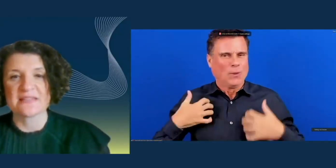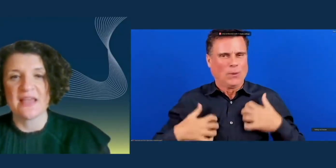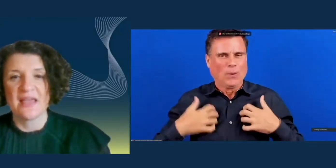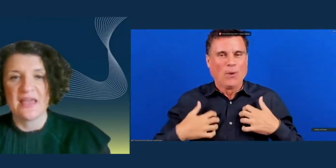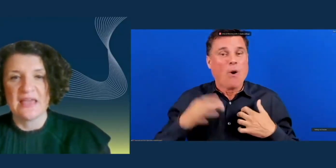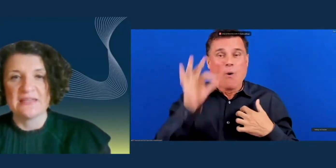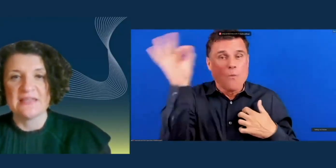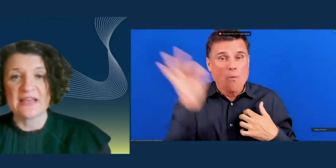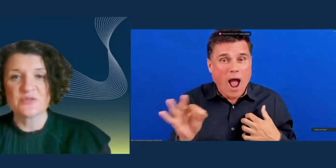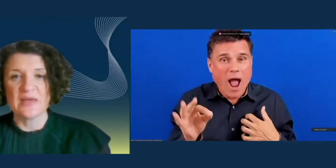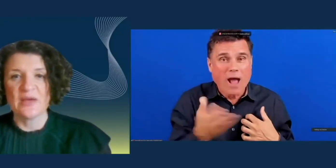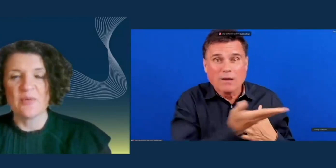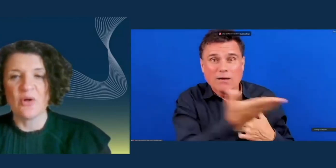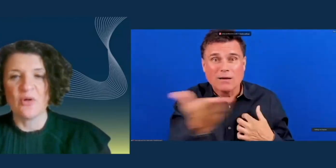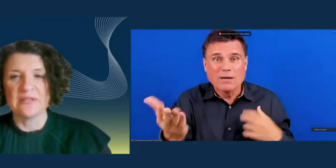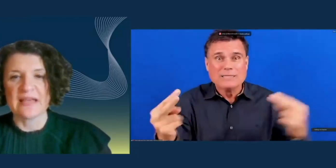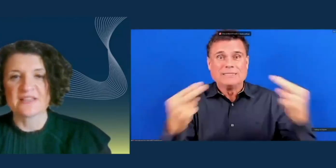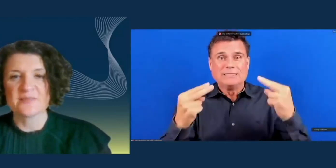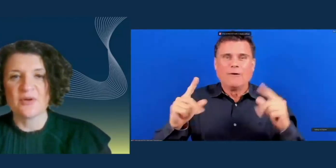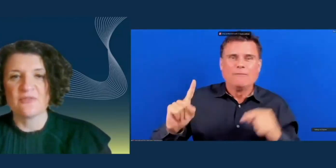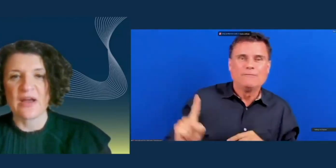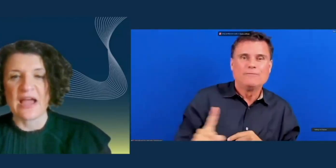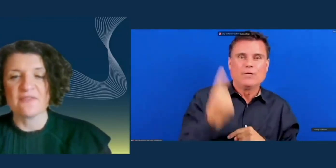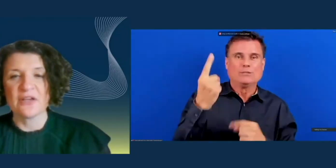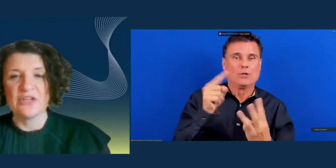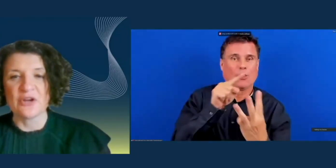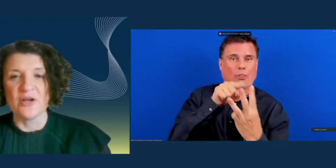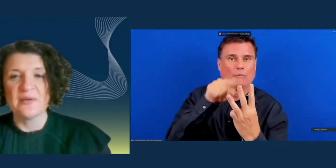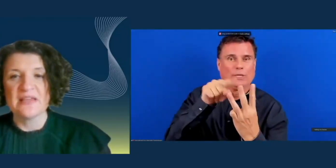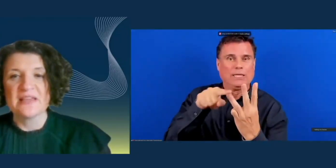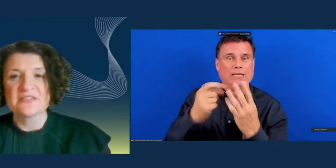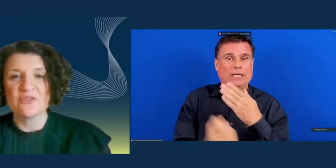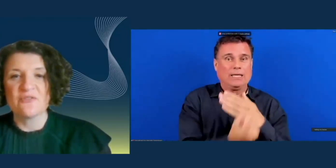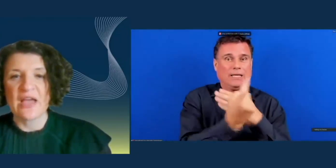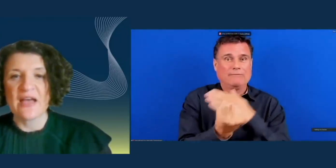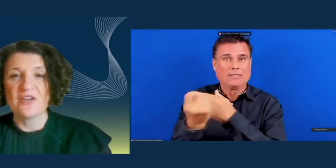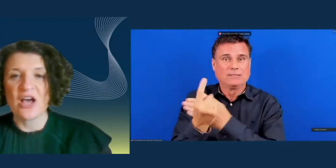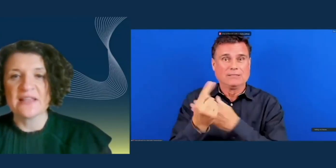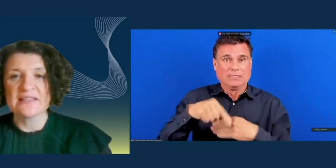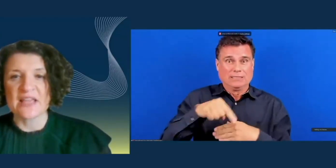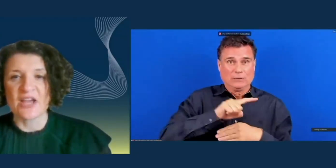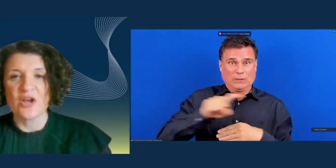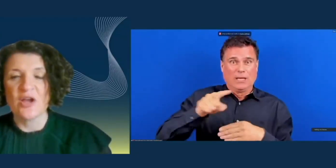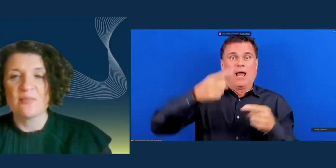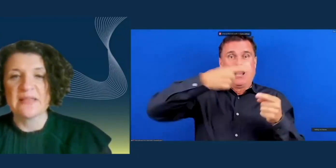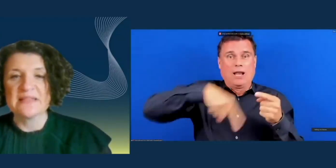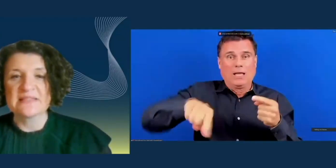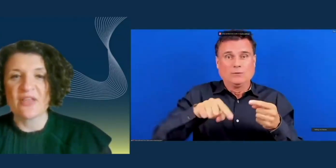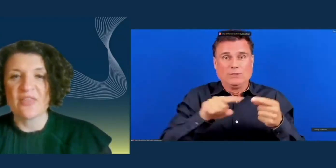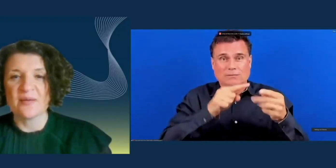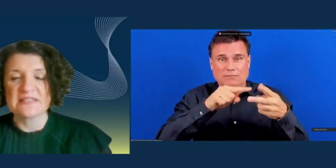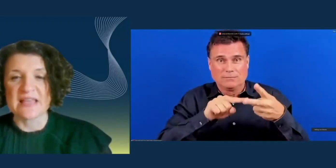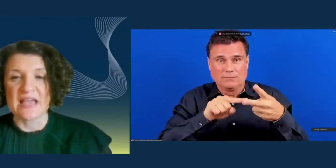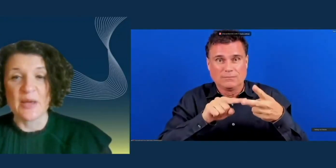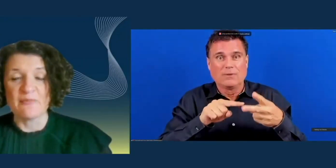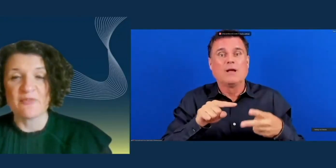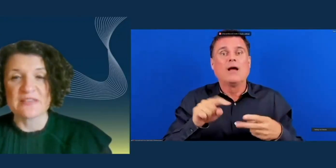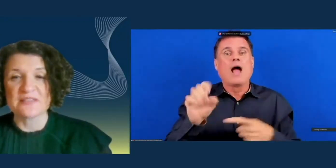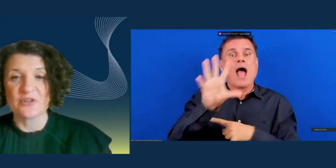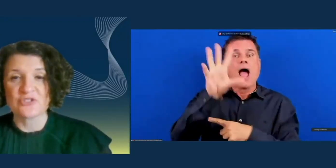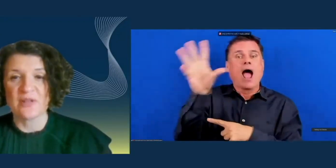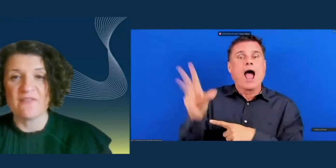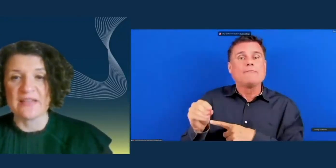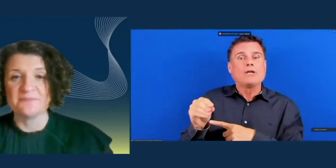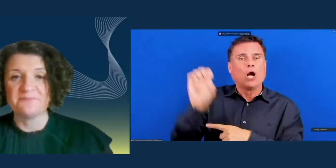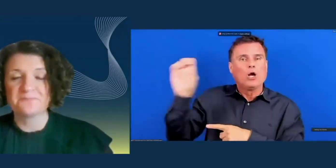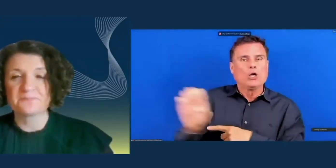events. Next week, we will hold an expo for Africa, Europe. So if you have colleagues there, please tell them to sign up for this